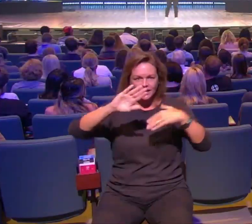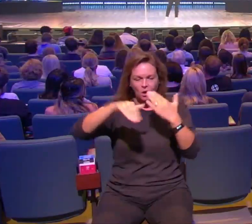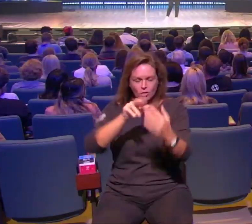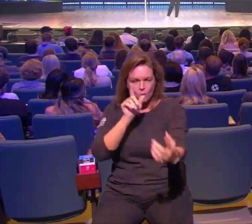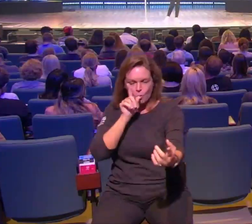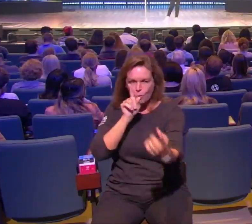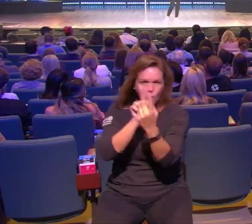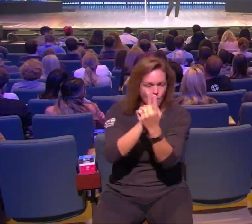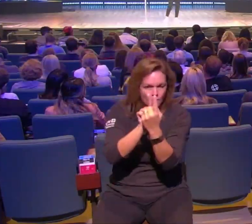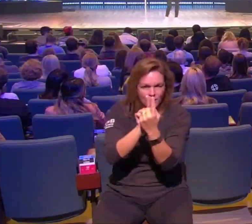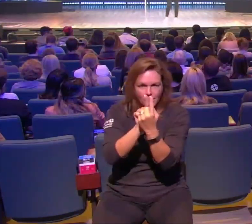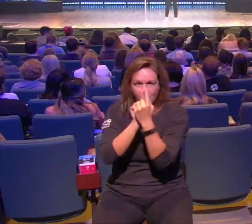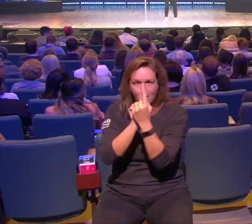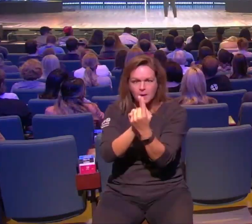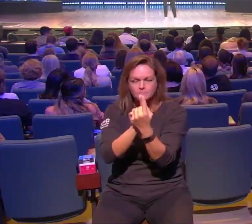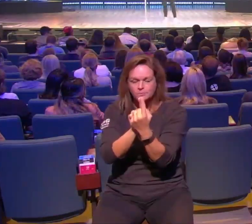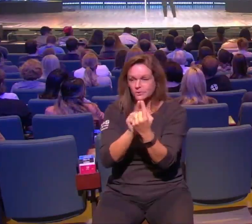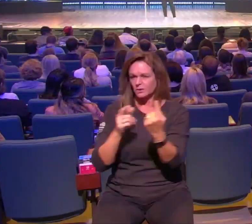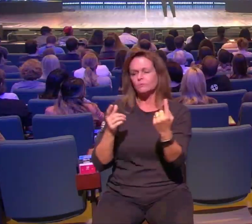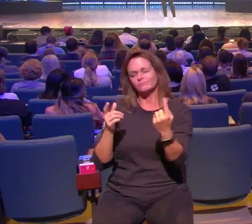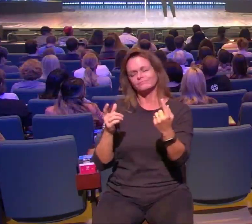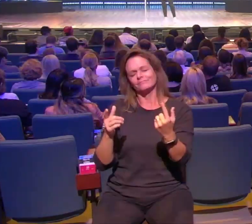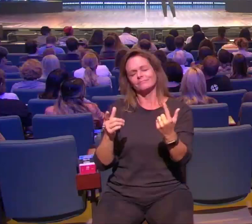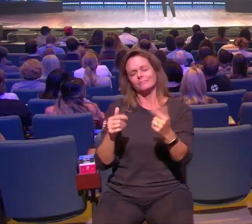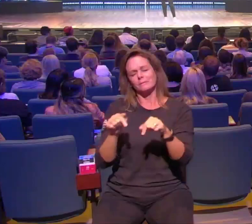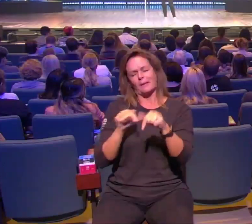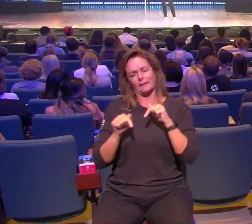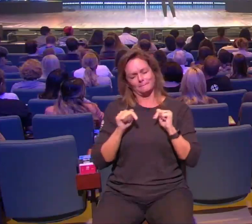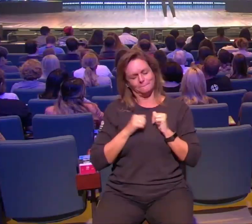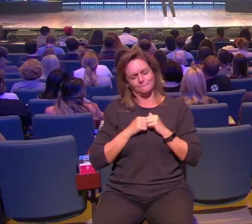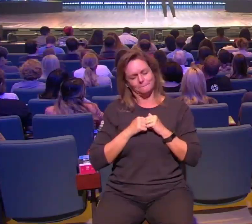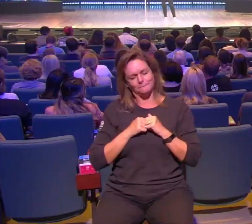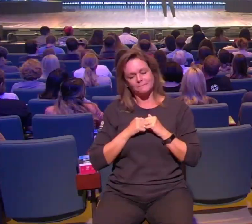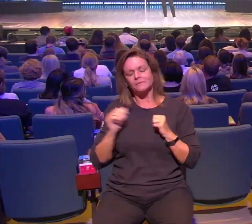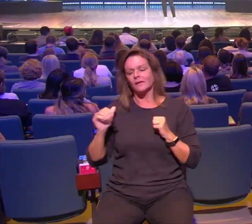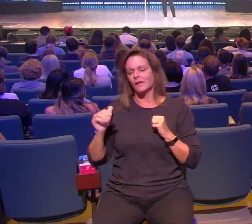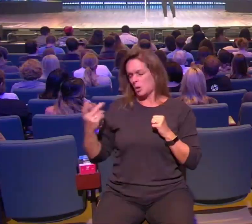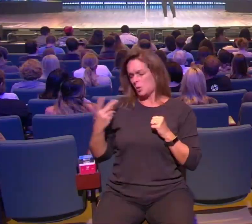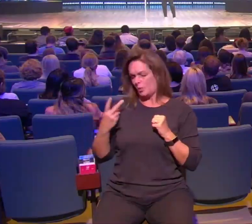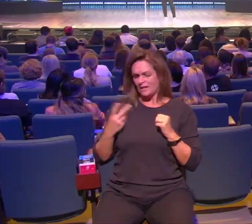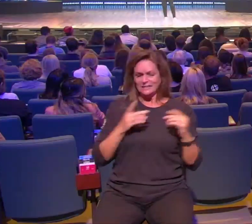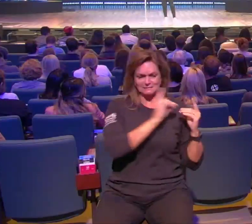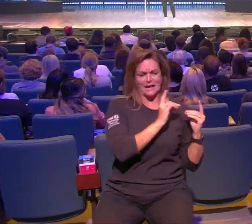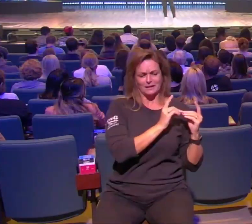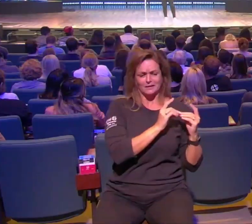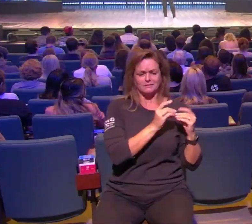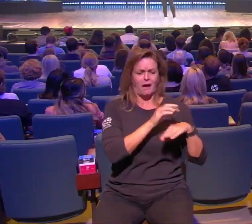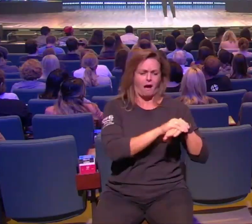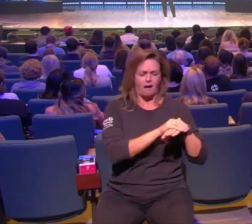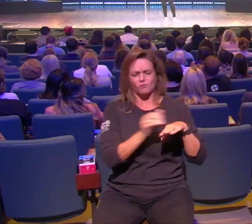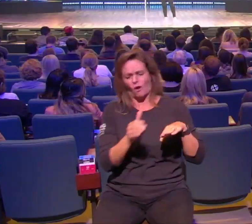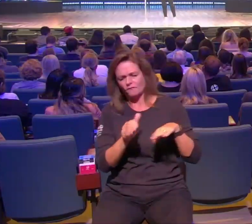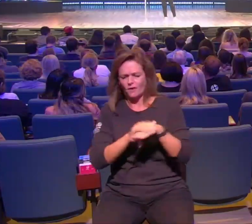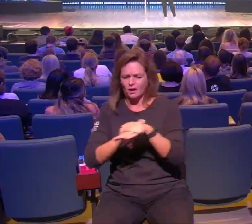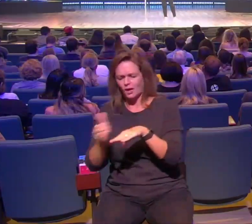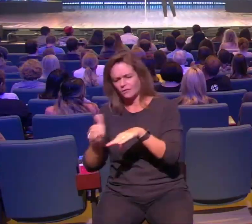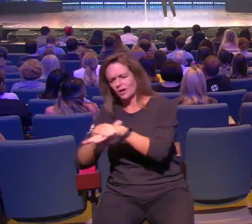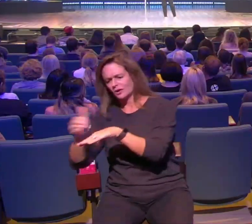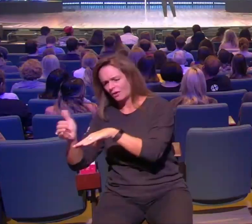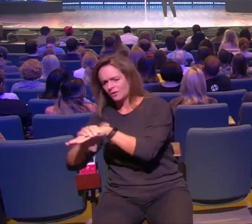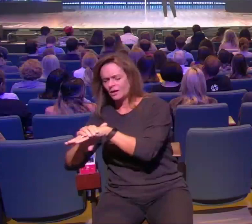months of being apart and broken up, after 18 months of just being